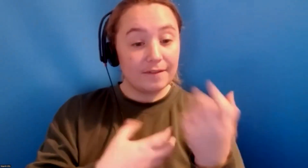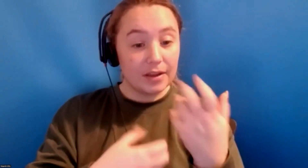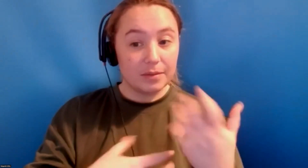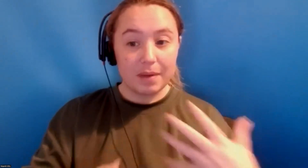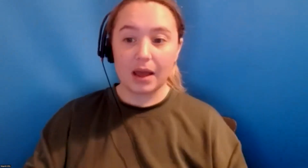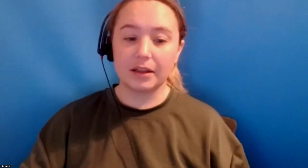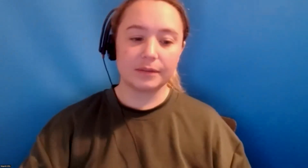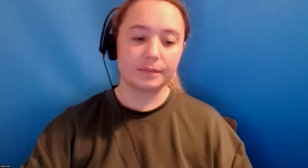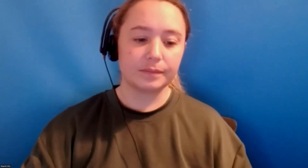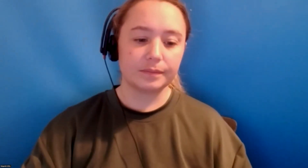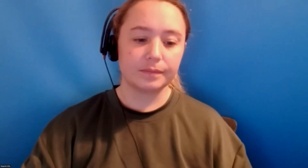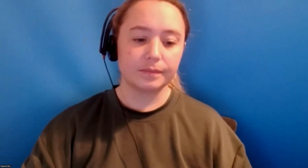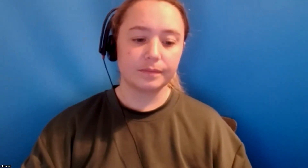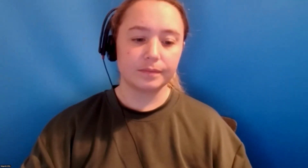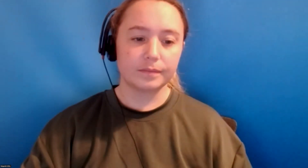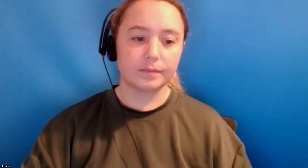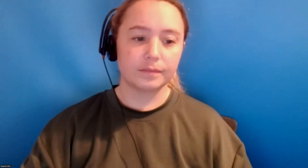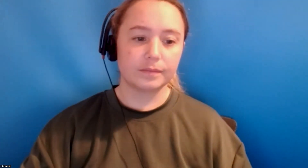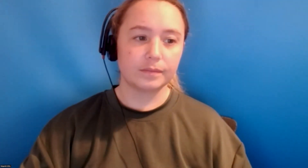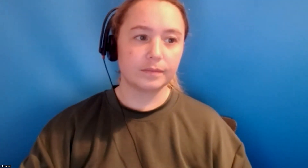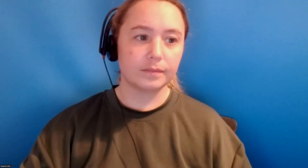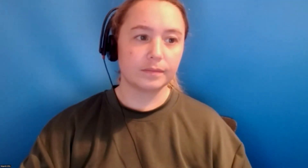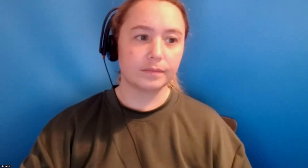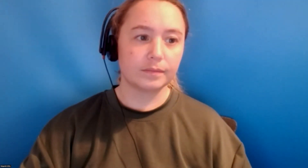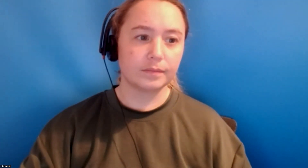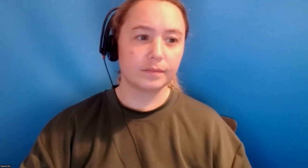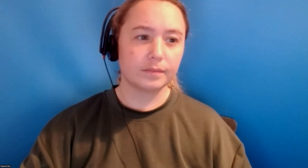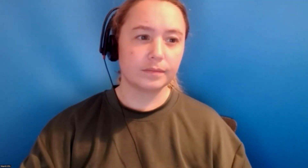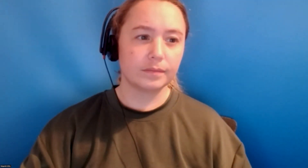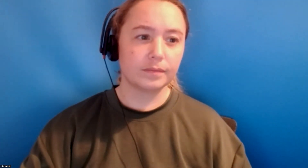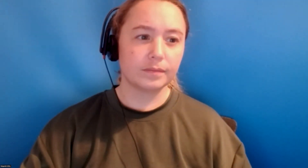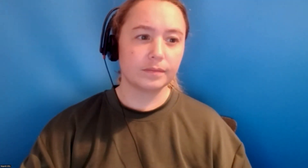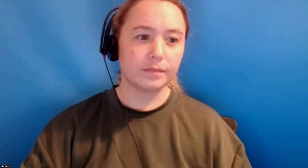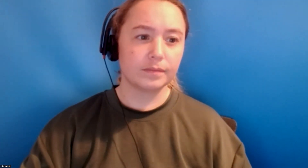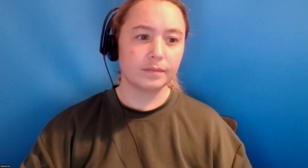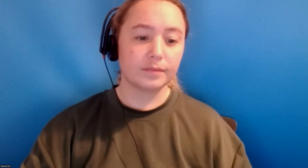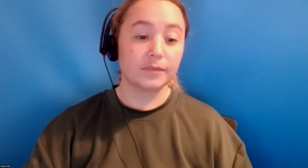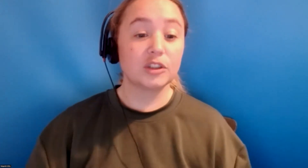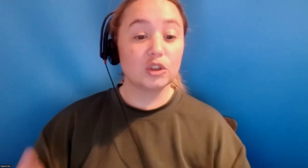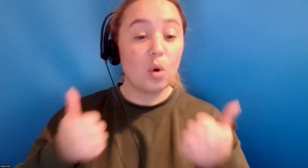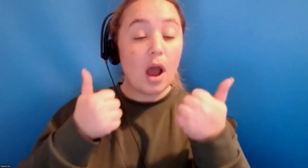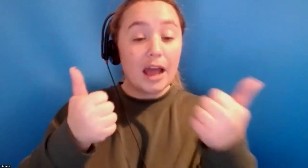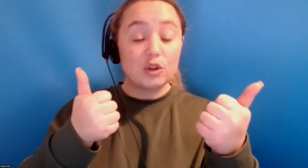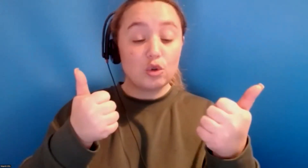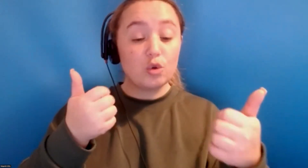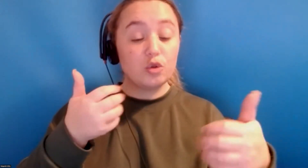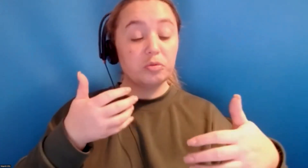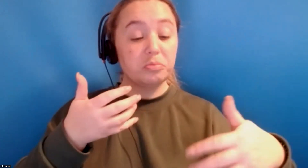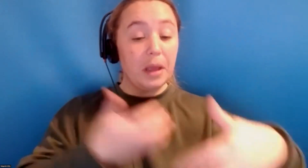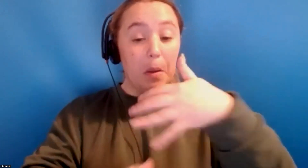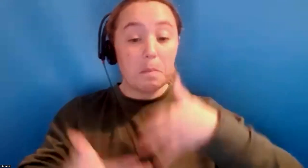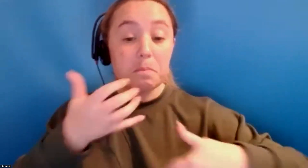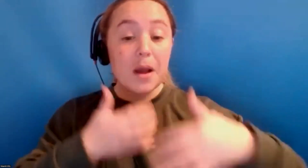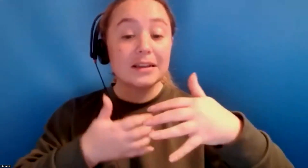Thanks very much, Theo. I don't know whether by luck or design, but we had a good mix of participants from rural and